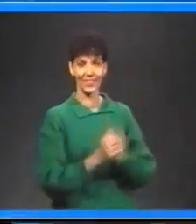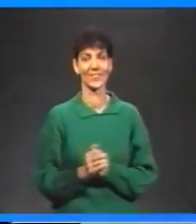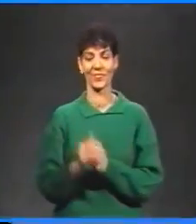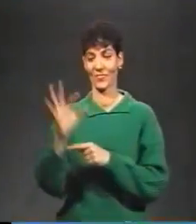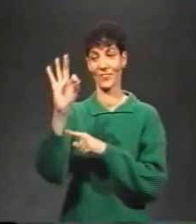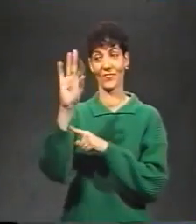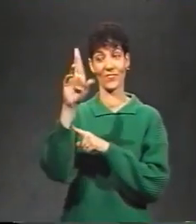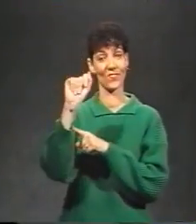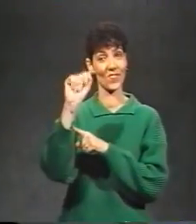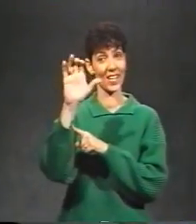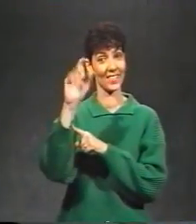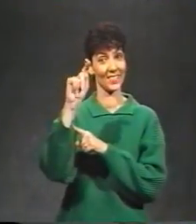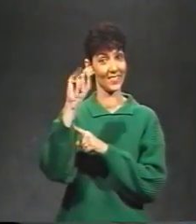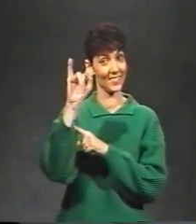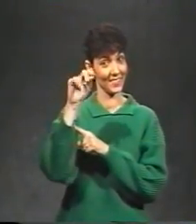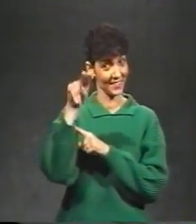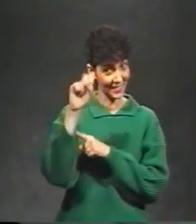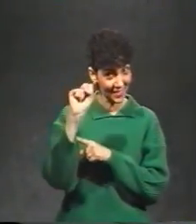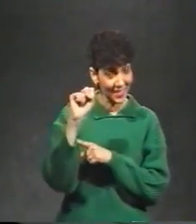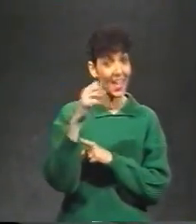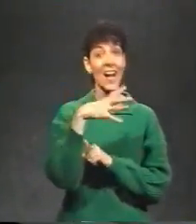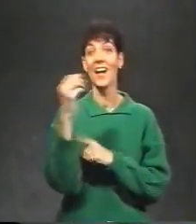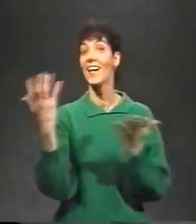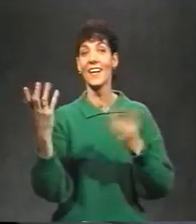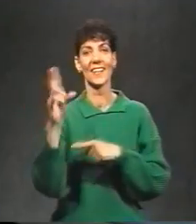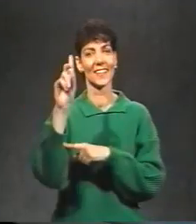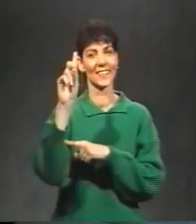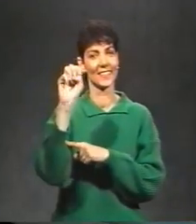The next category is fractions and decimals.